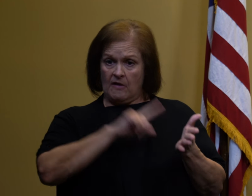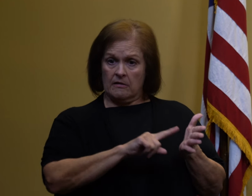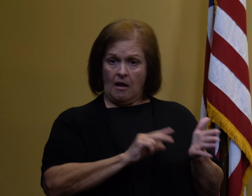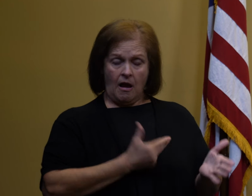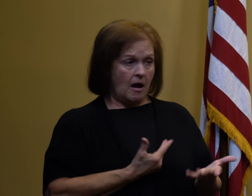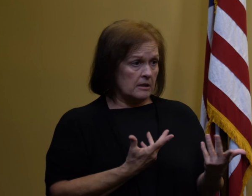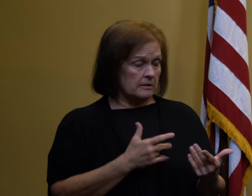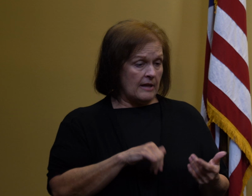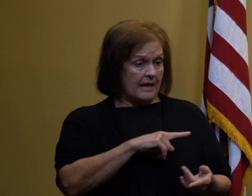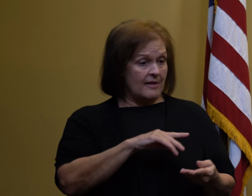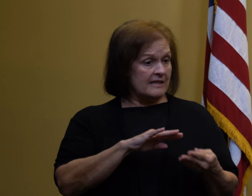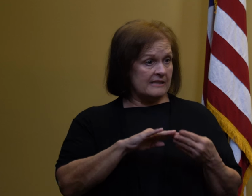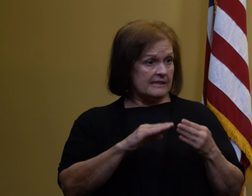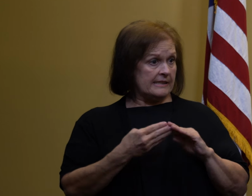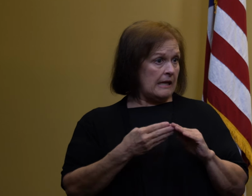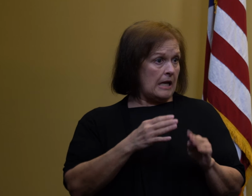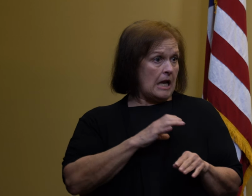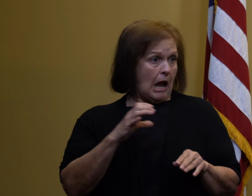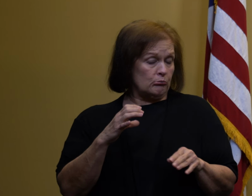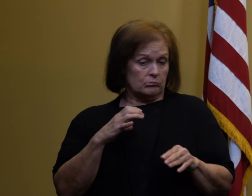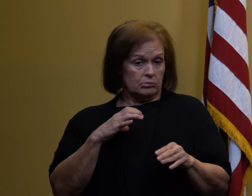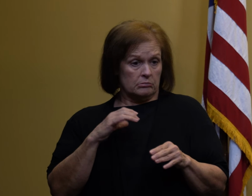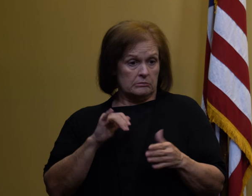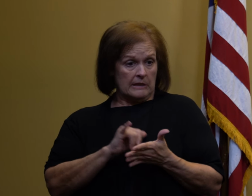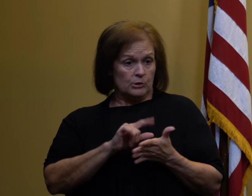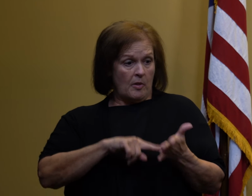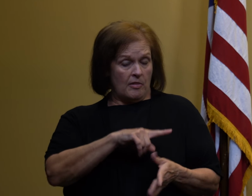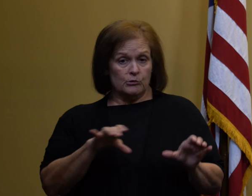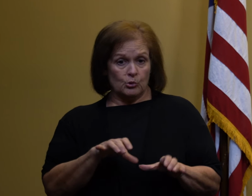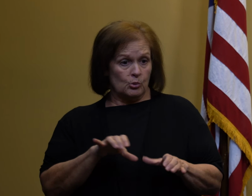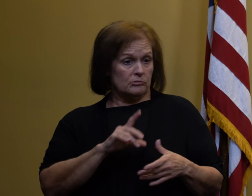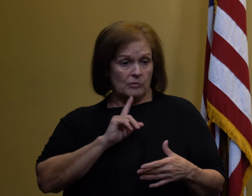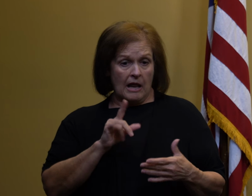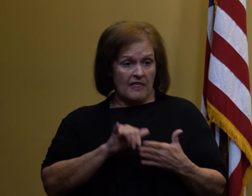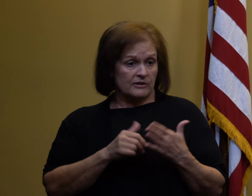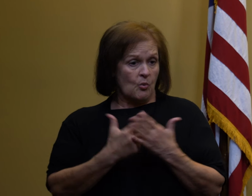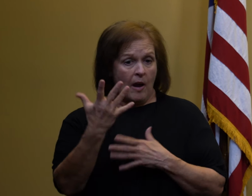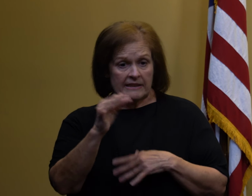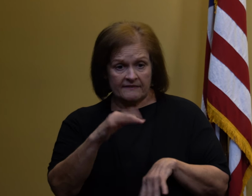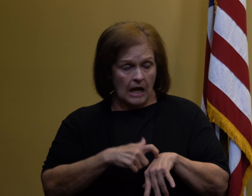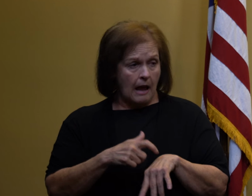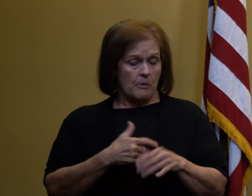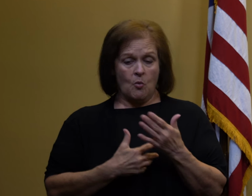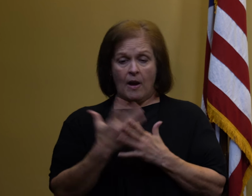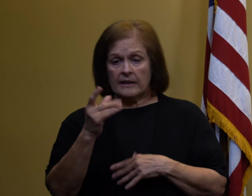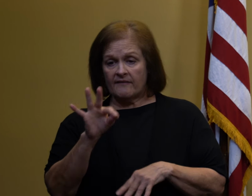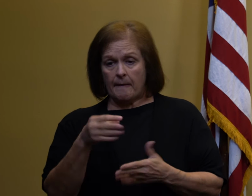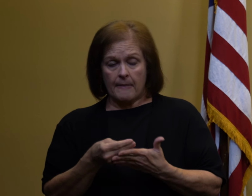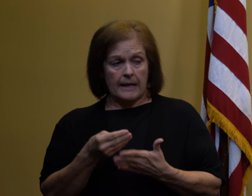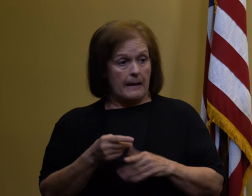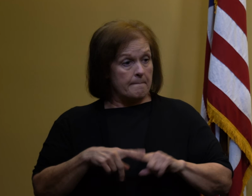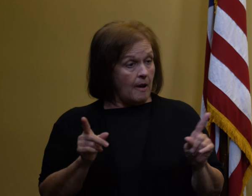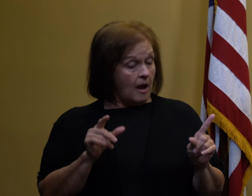city council, that's all they've been about, quite frankly. And it's been a waste of time, it's been a waste of money. But at the end of